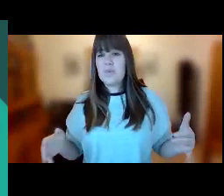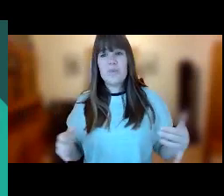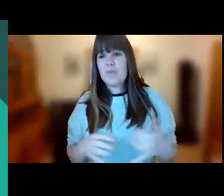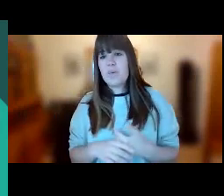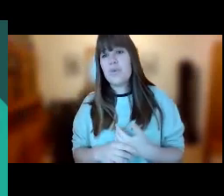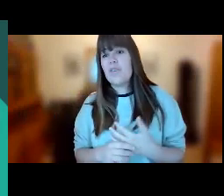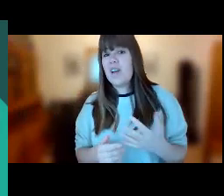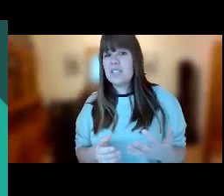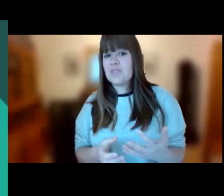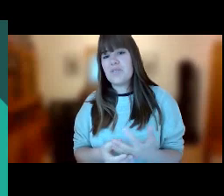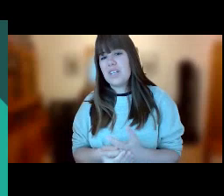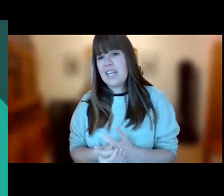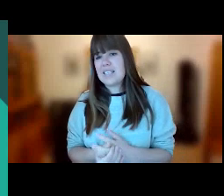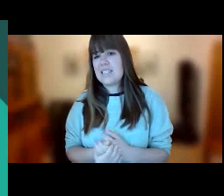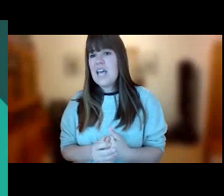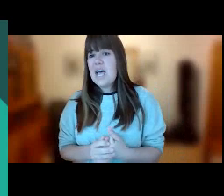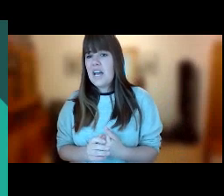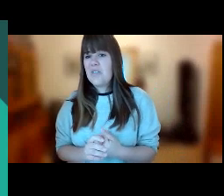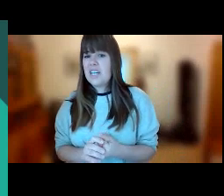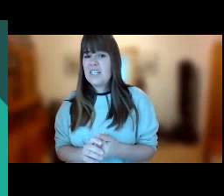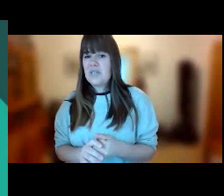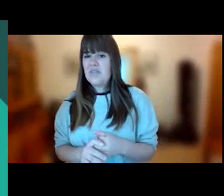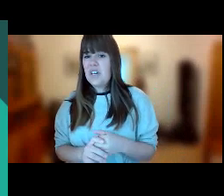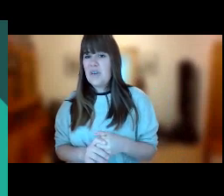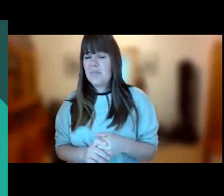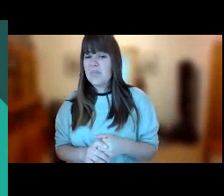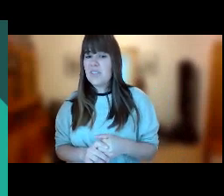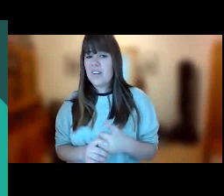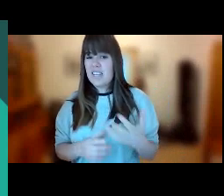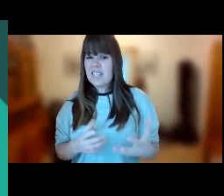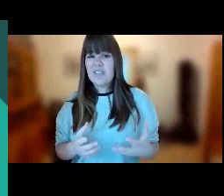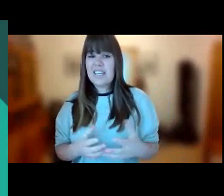actually suitable for people with a range of different needs and a range of